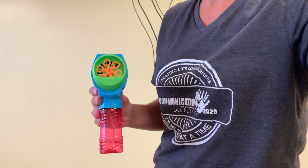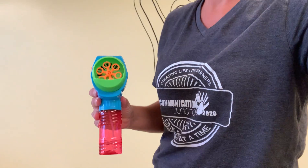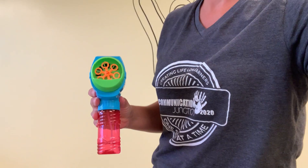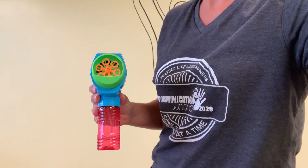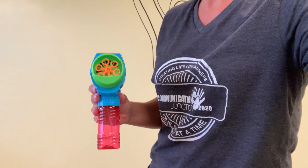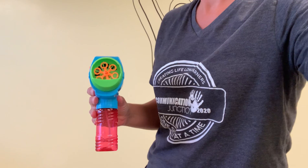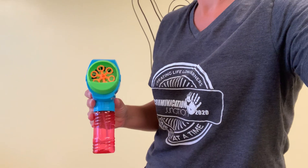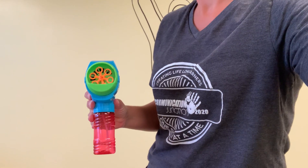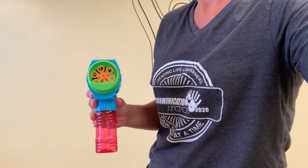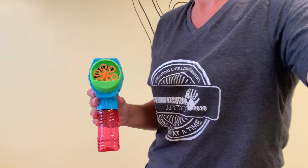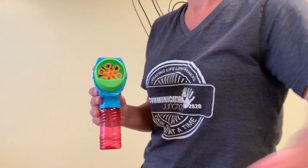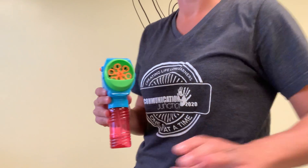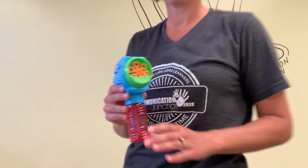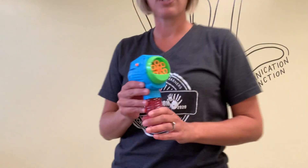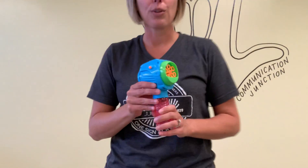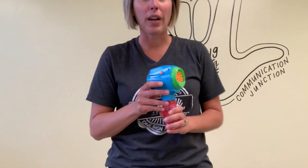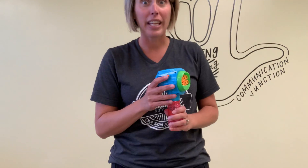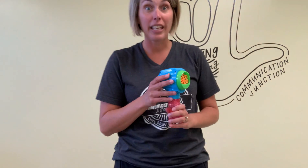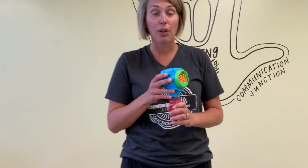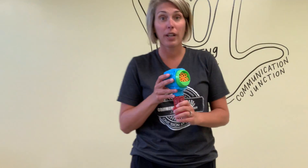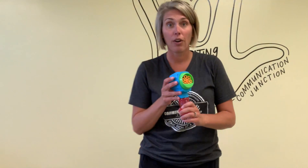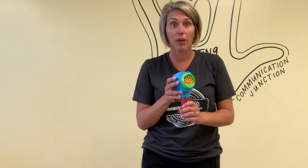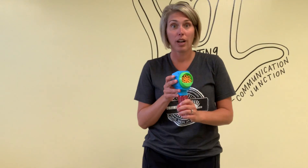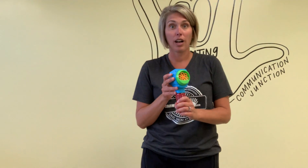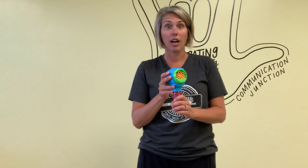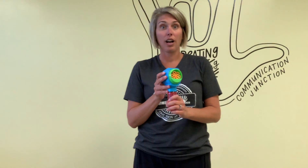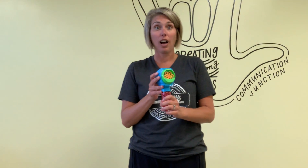popping. All right, are you ready? Here we go.